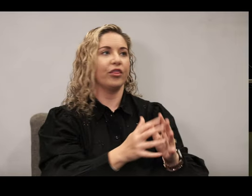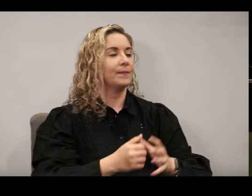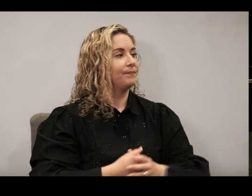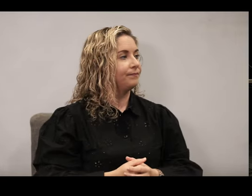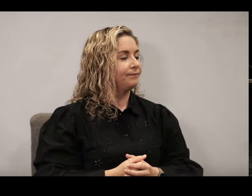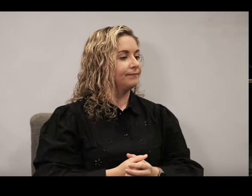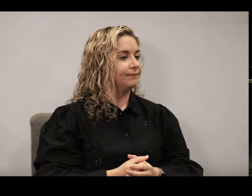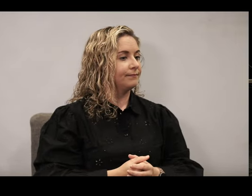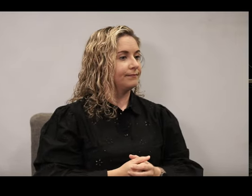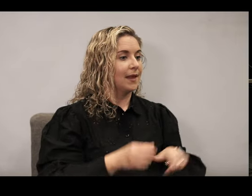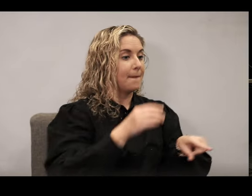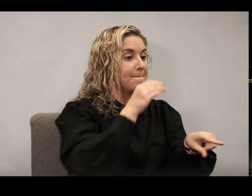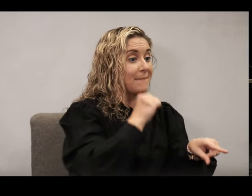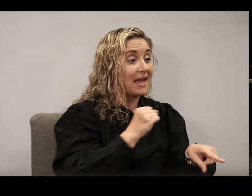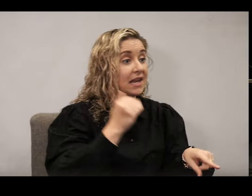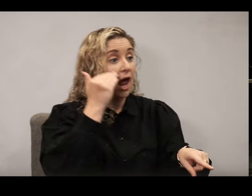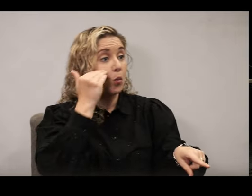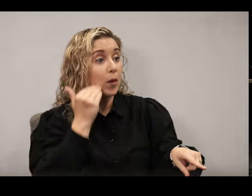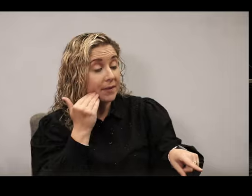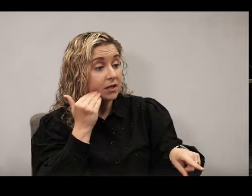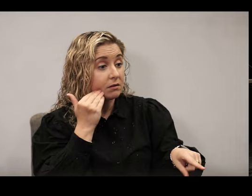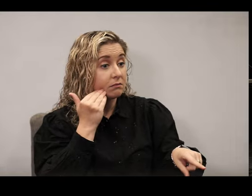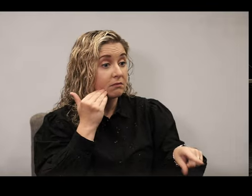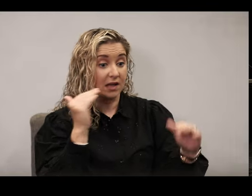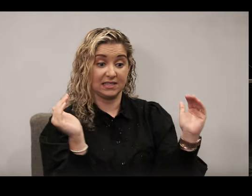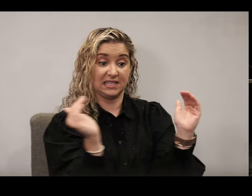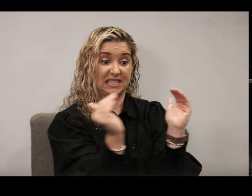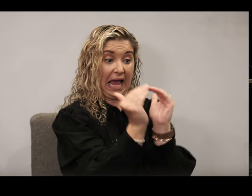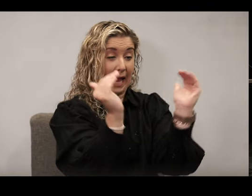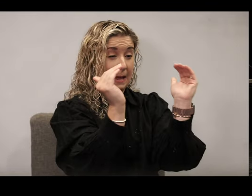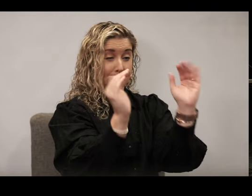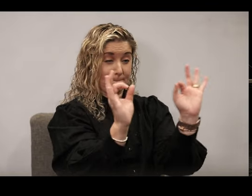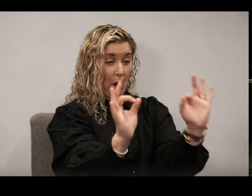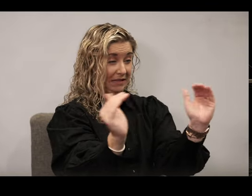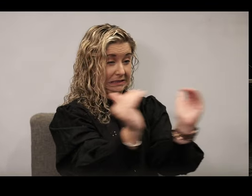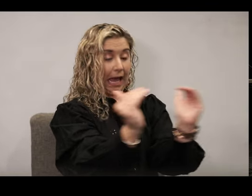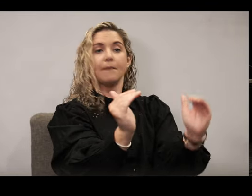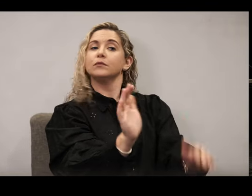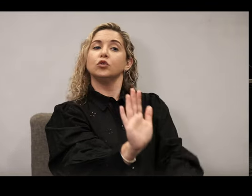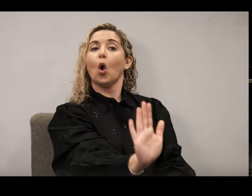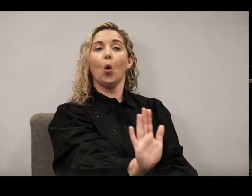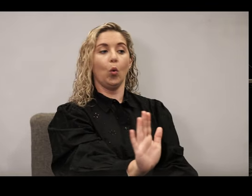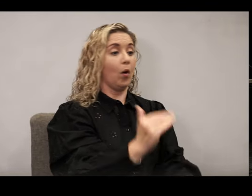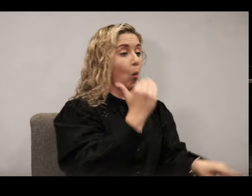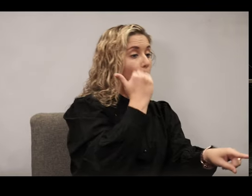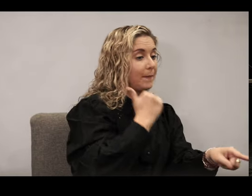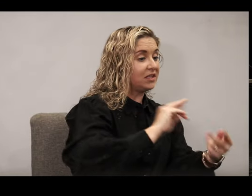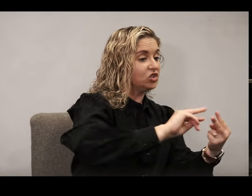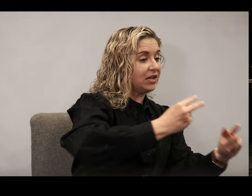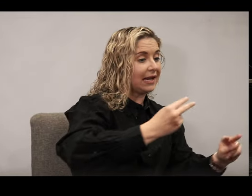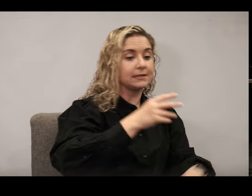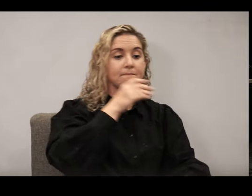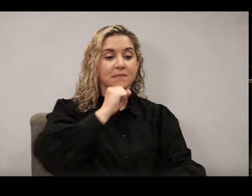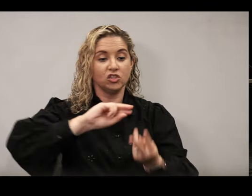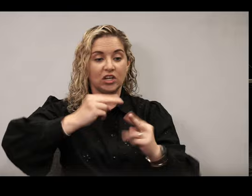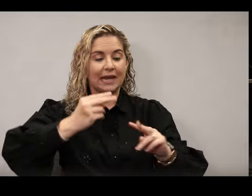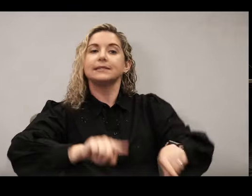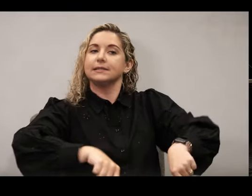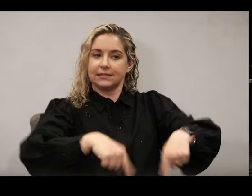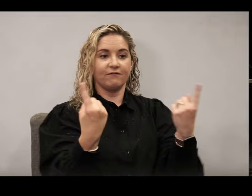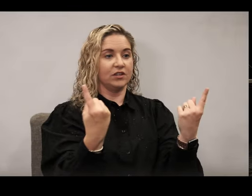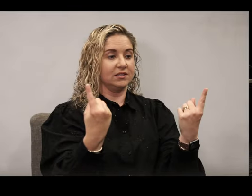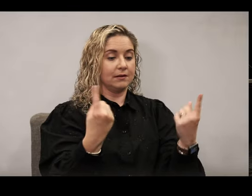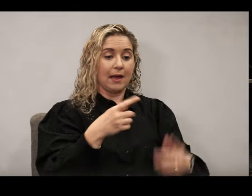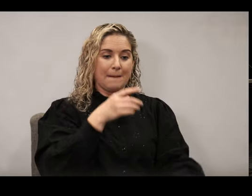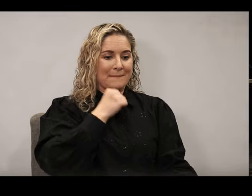women, not equal in many ways. In fact, genetically different in every cell of our body. I cannot bear a